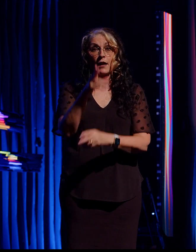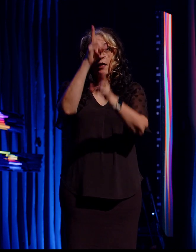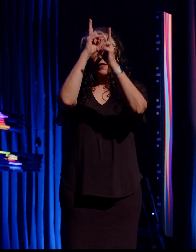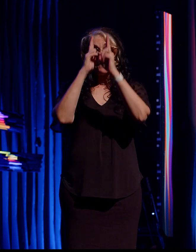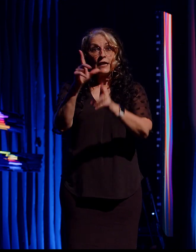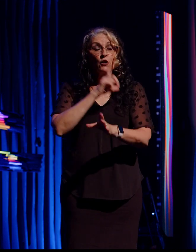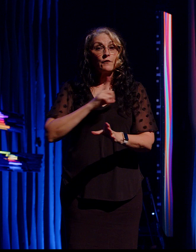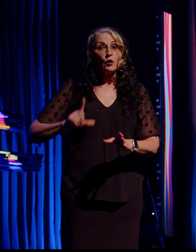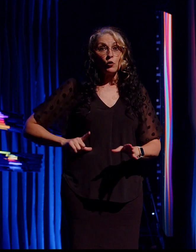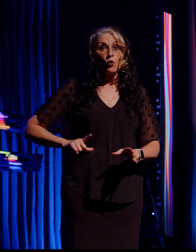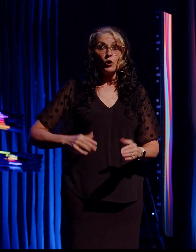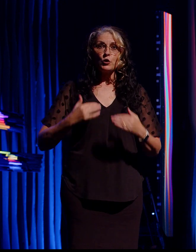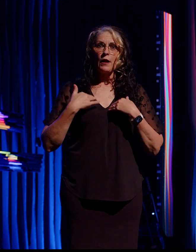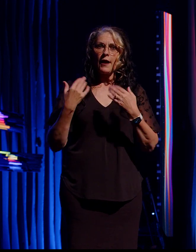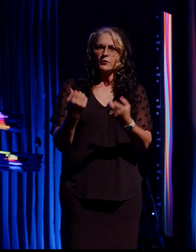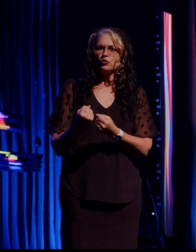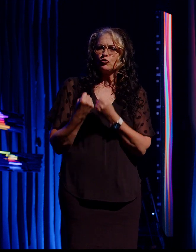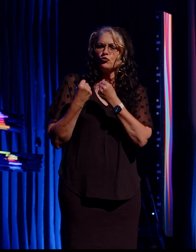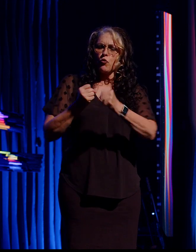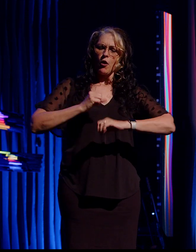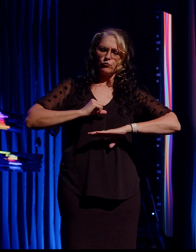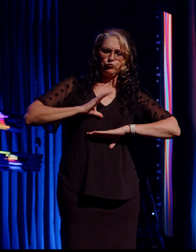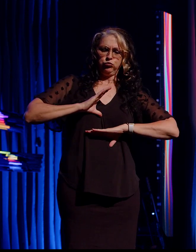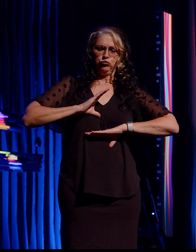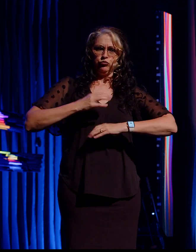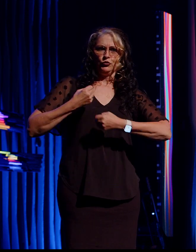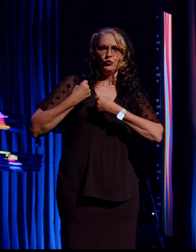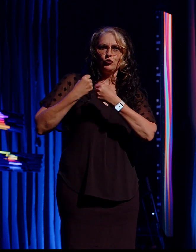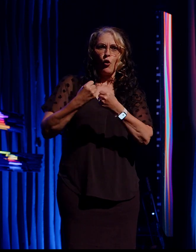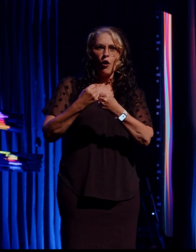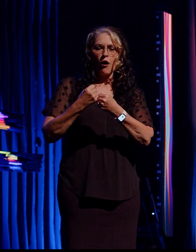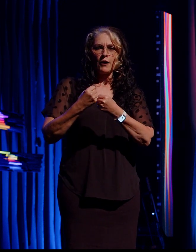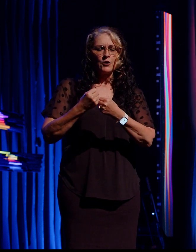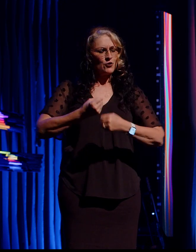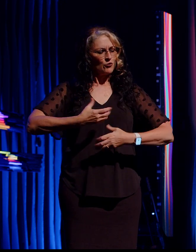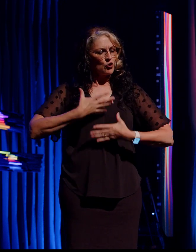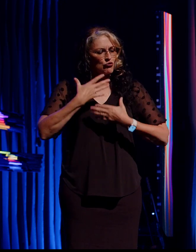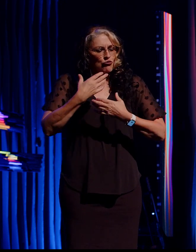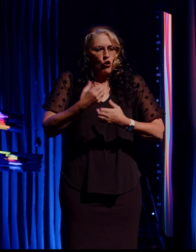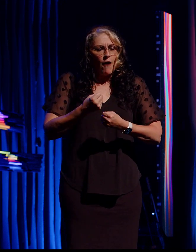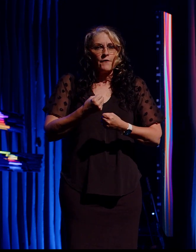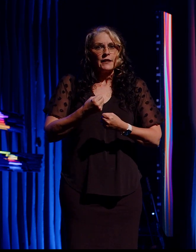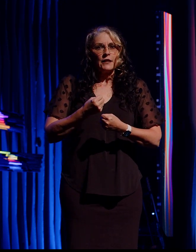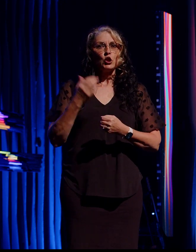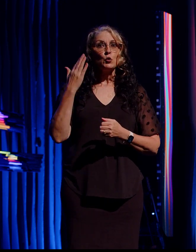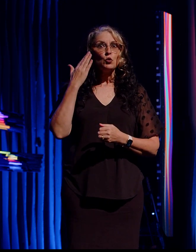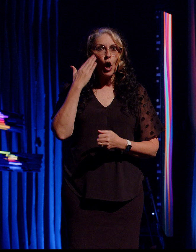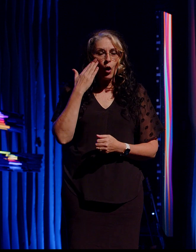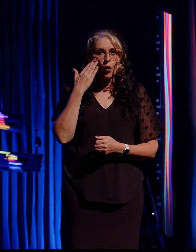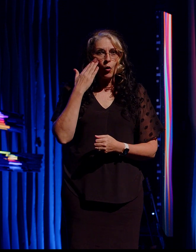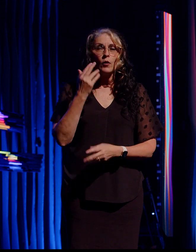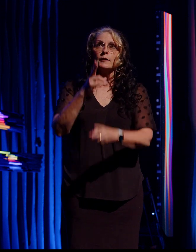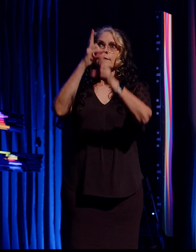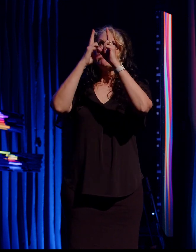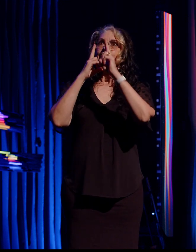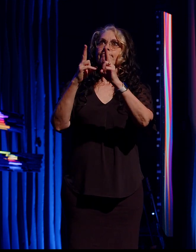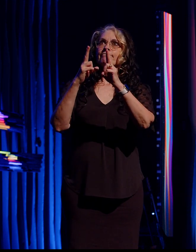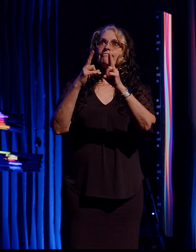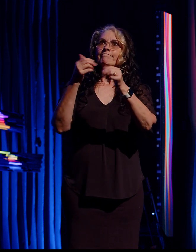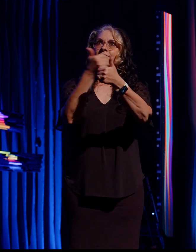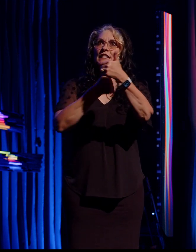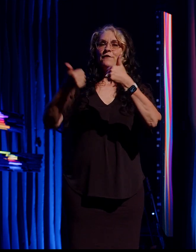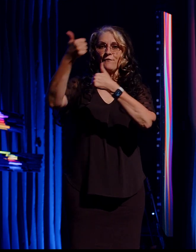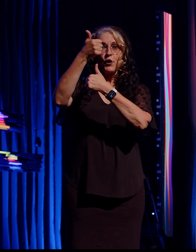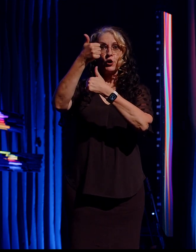Lord, one has strong confidence." You're confident when you fear God because you know you've put him